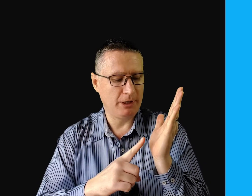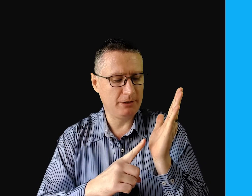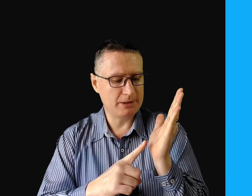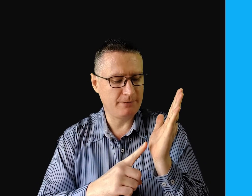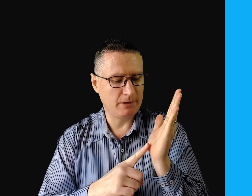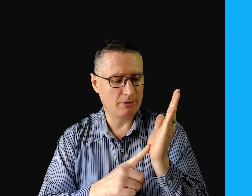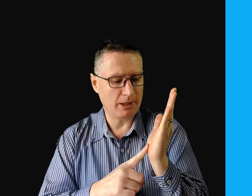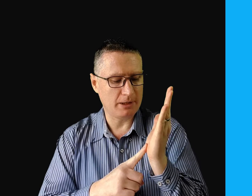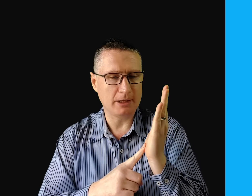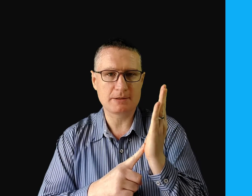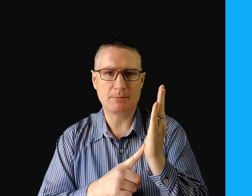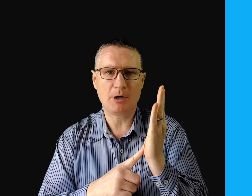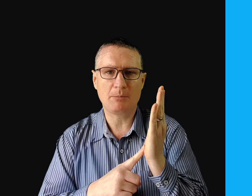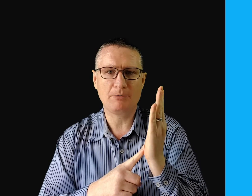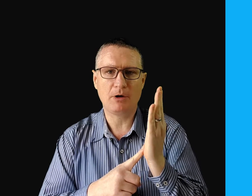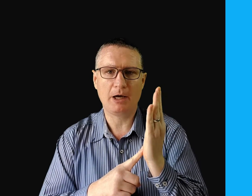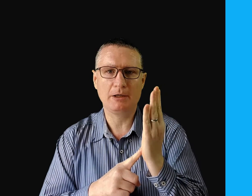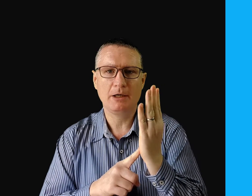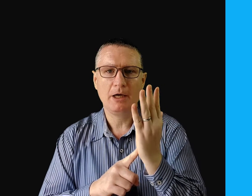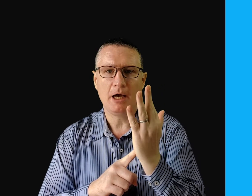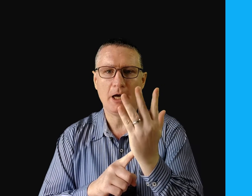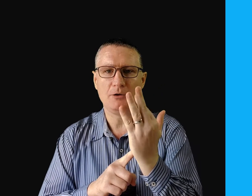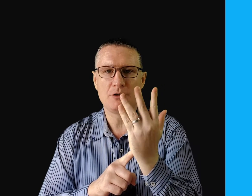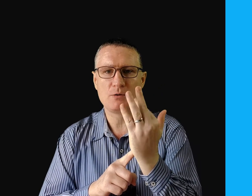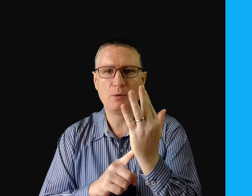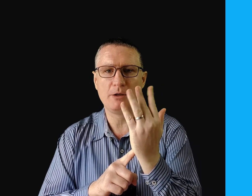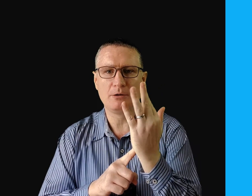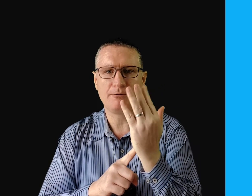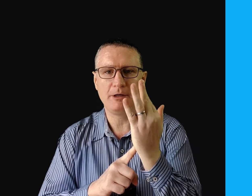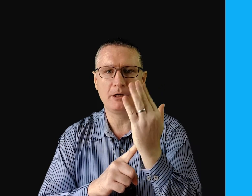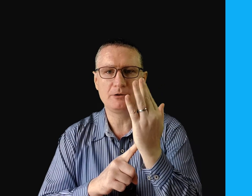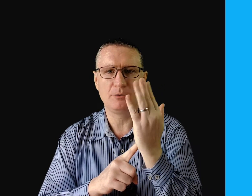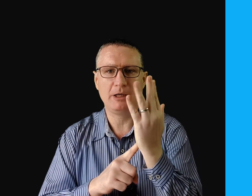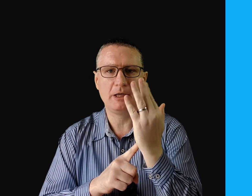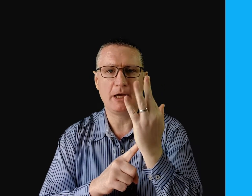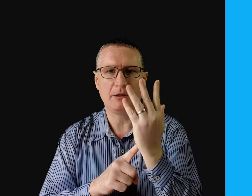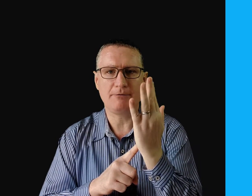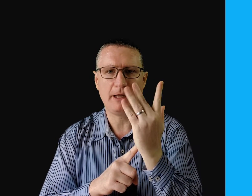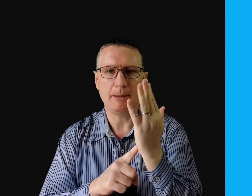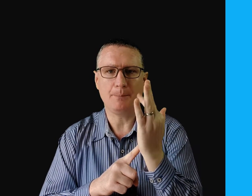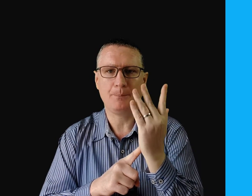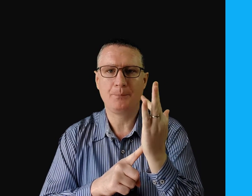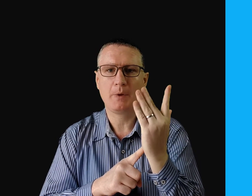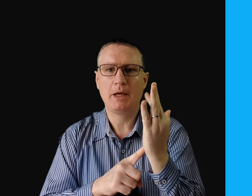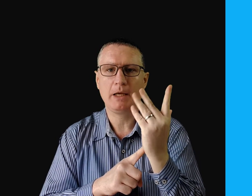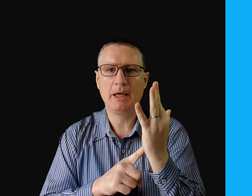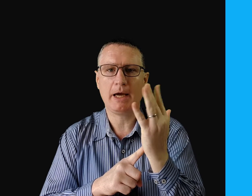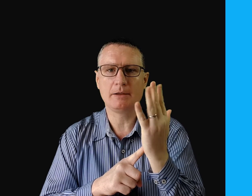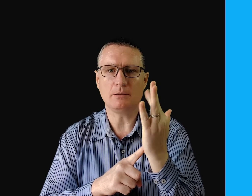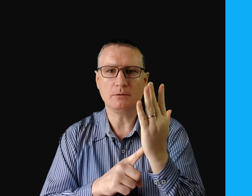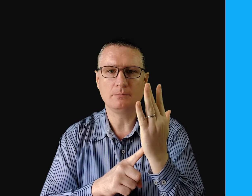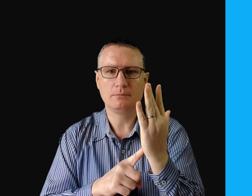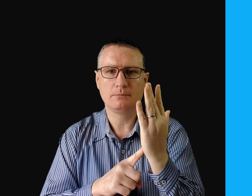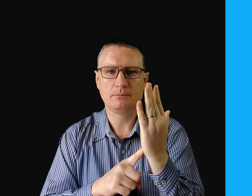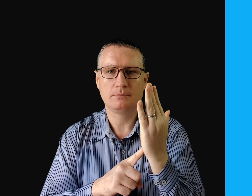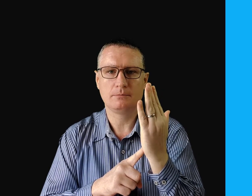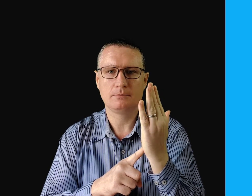put your index finger against the palm of your hand, and you just wiggle your fingers to indicate the flame.